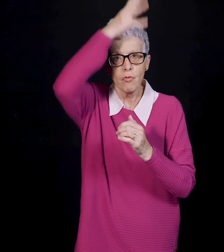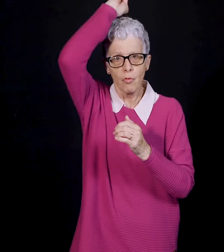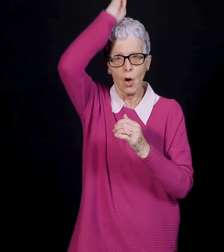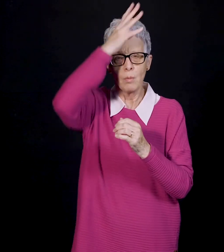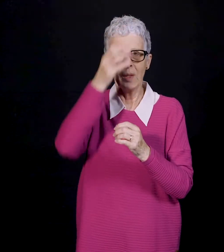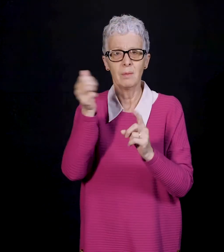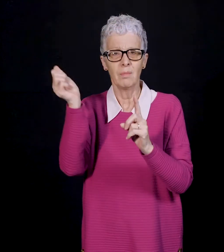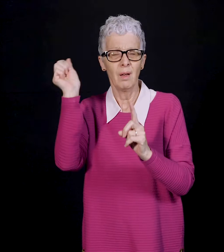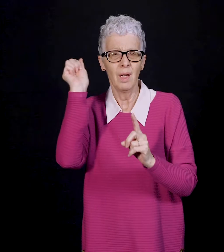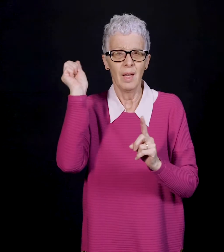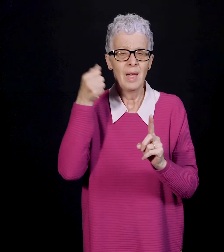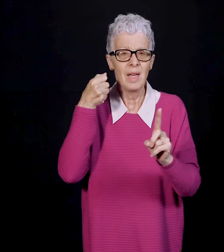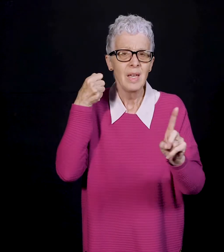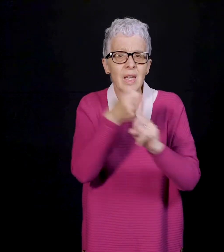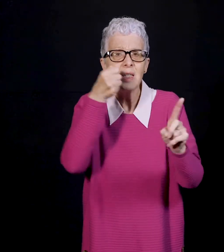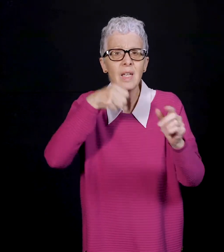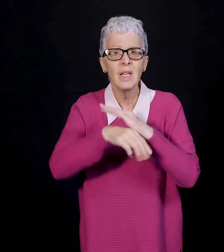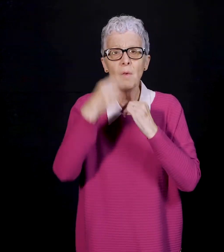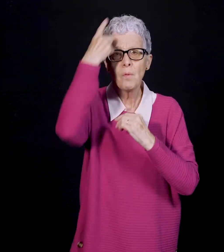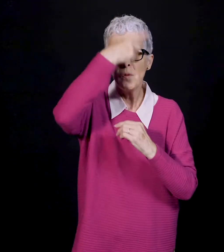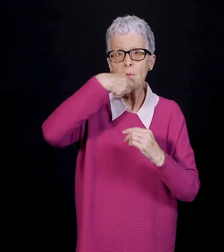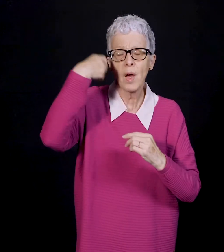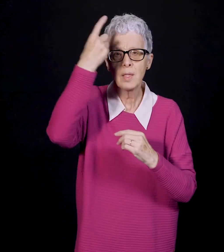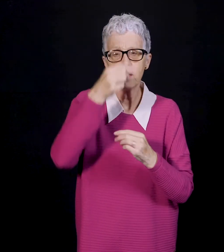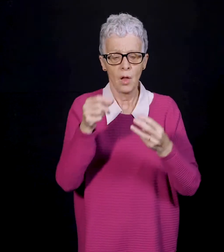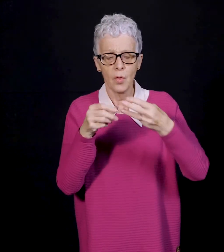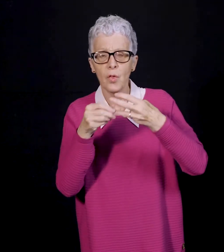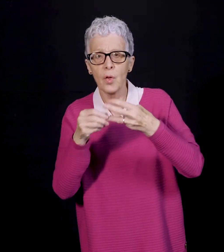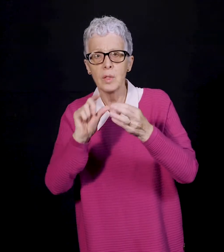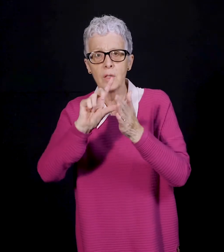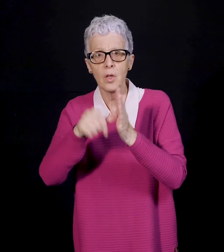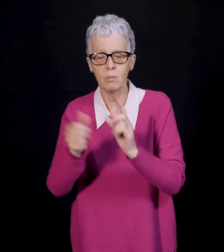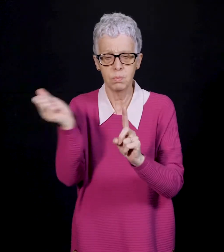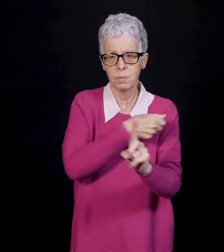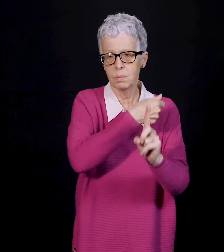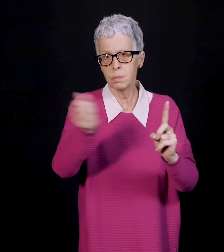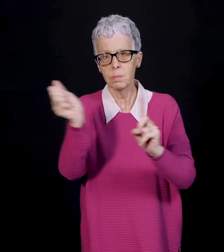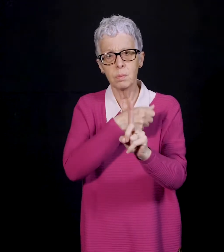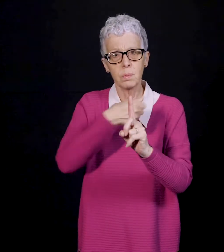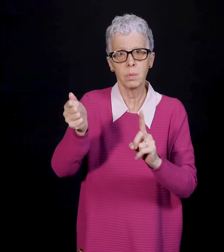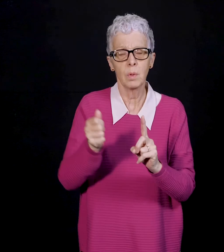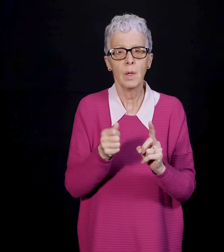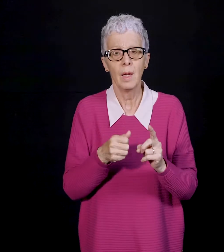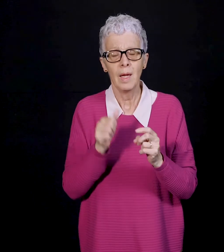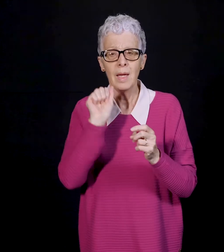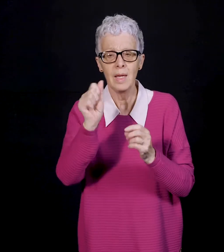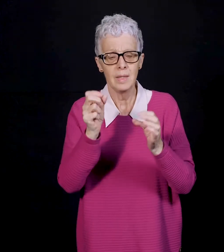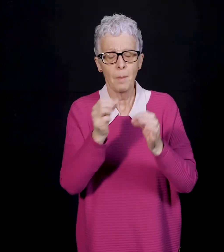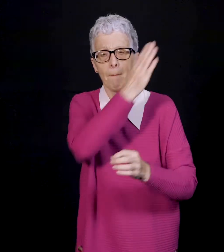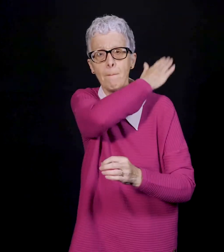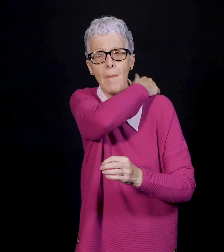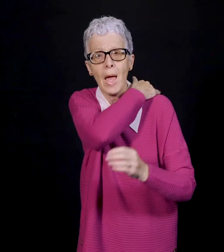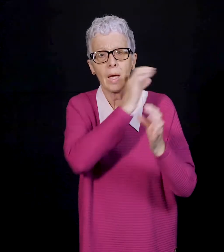face with their fists and his rods. The third time, they flogged him with a Roman whip to the point where his back was laid